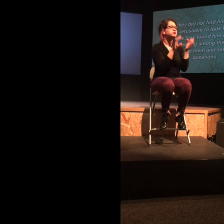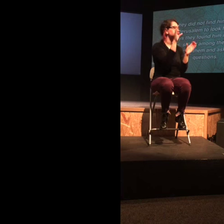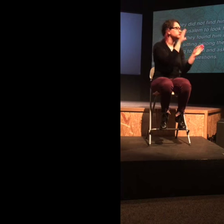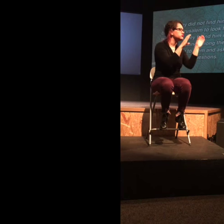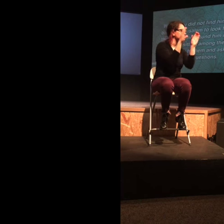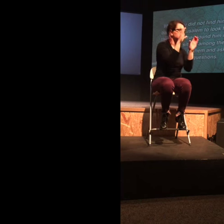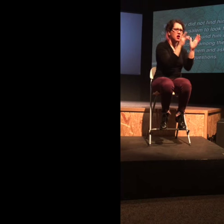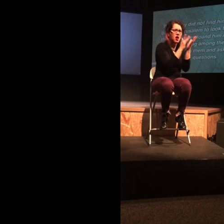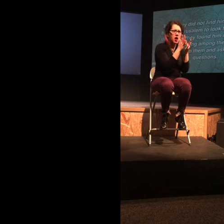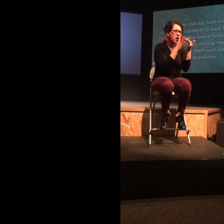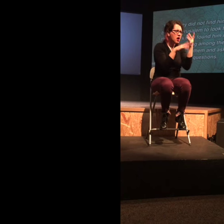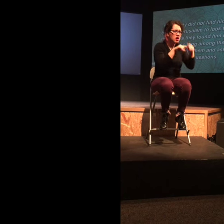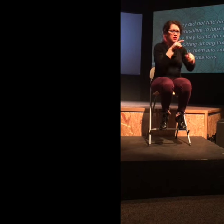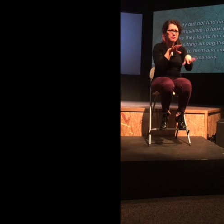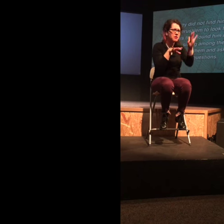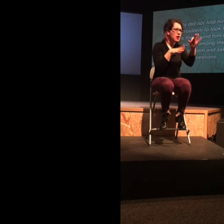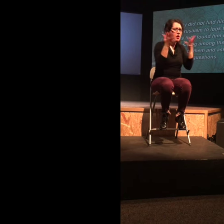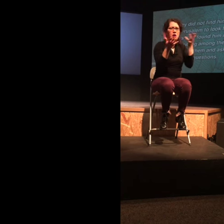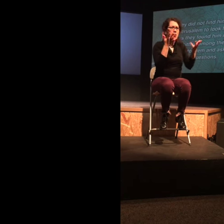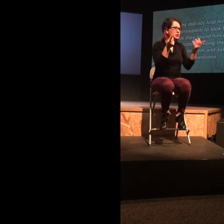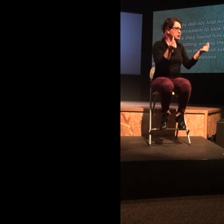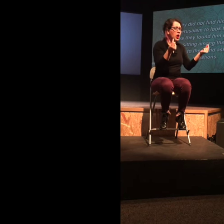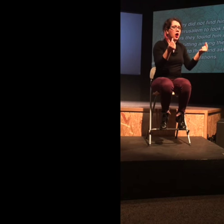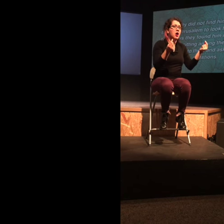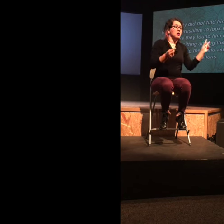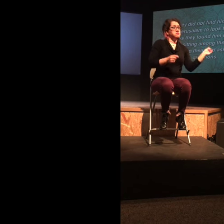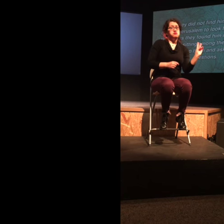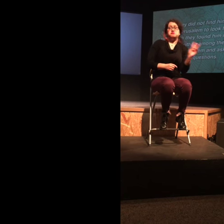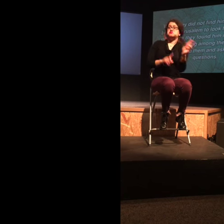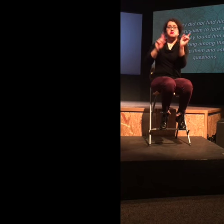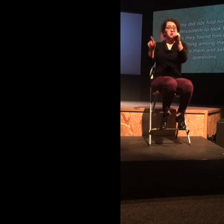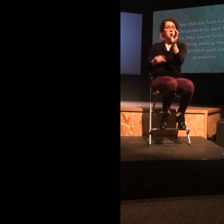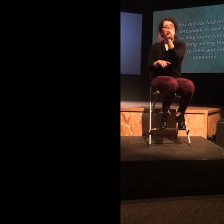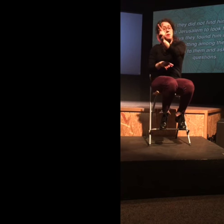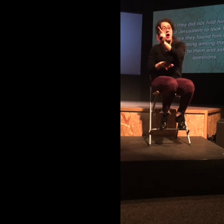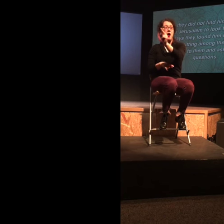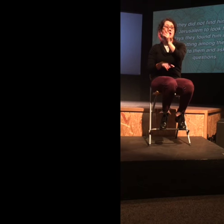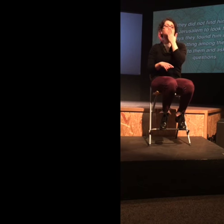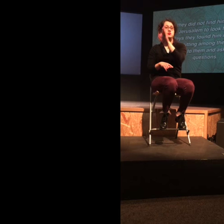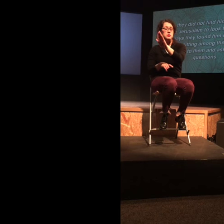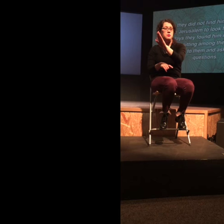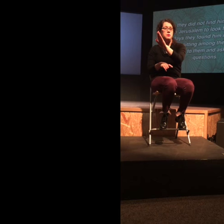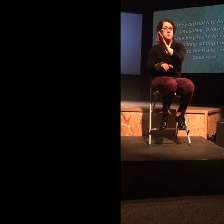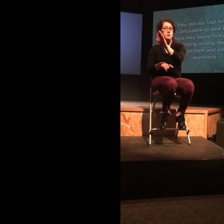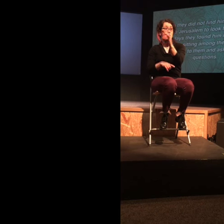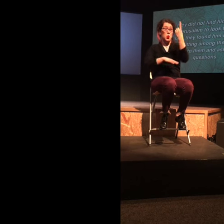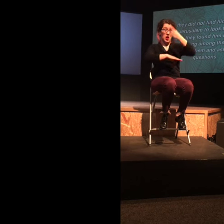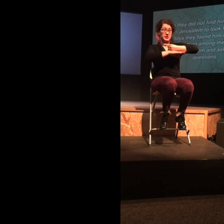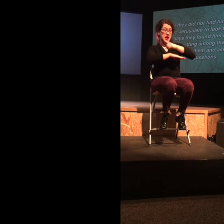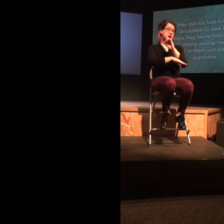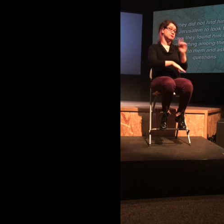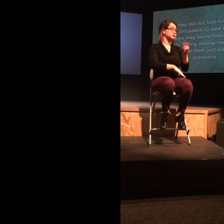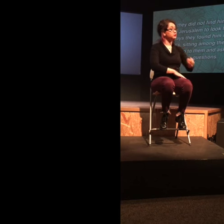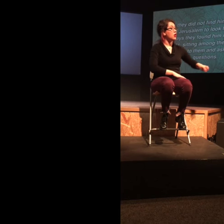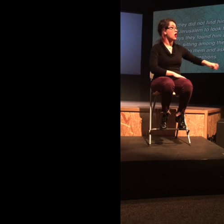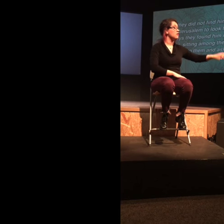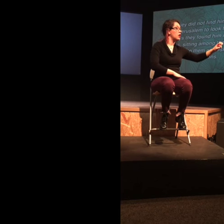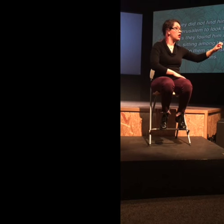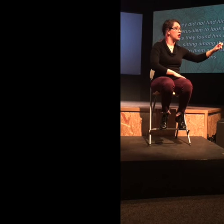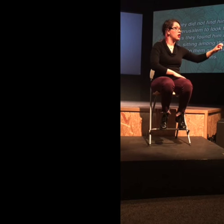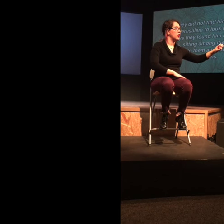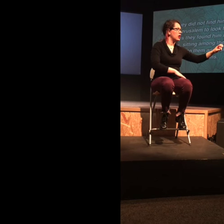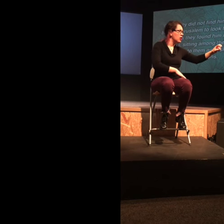went back to Jerusalem to look for him. So that's like 1 day out, 1 day back. And then it says after 3 days.